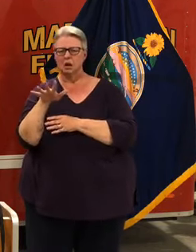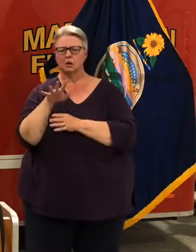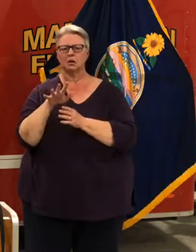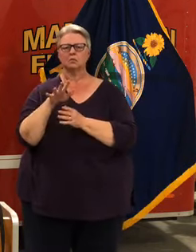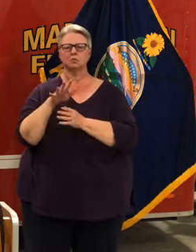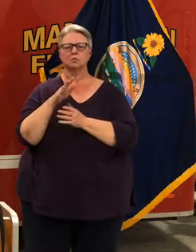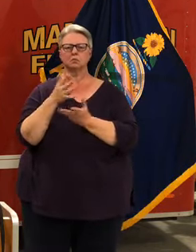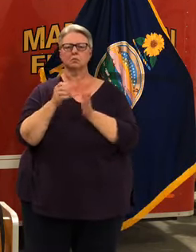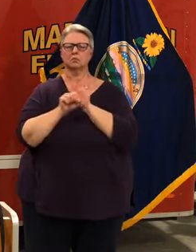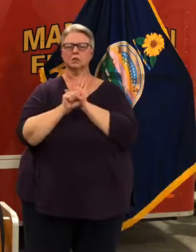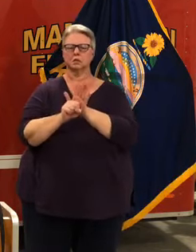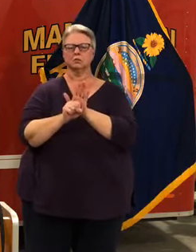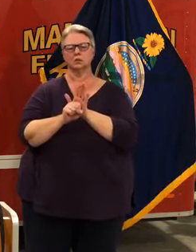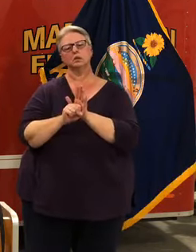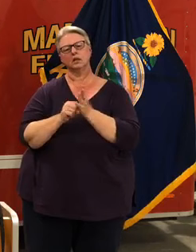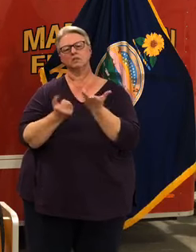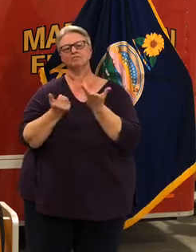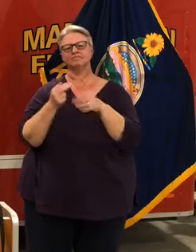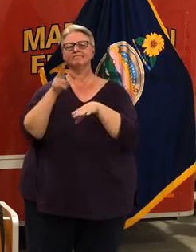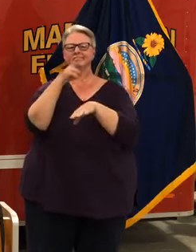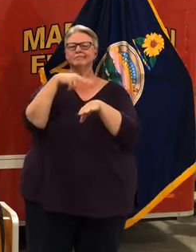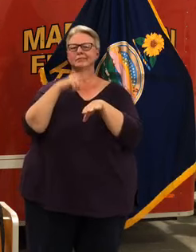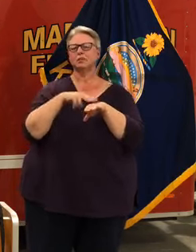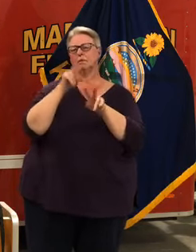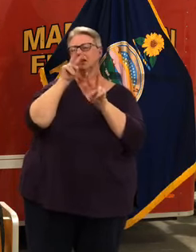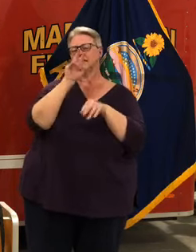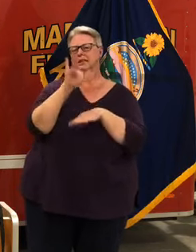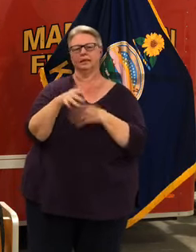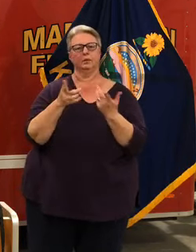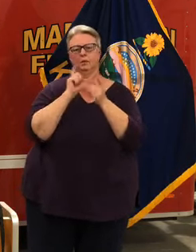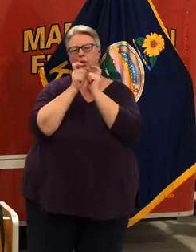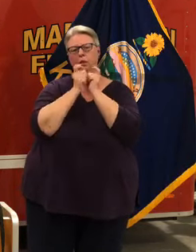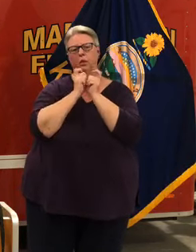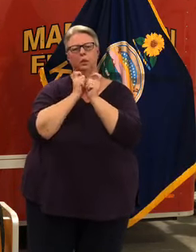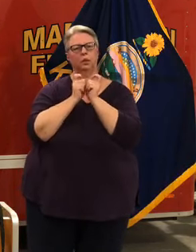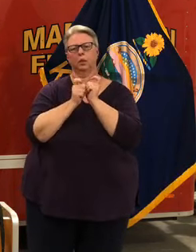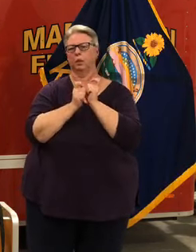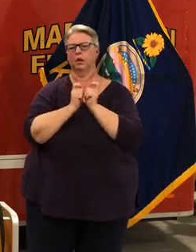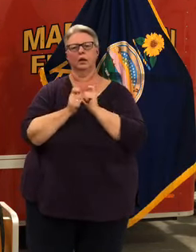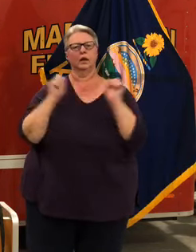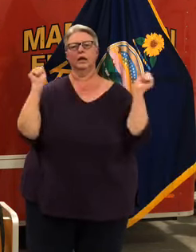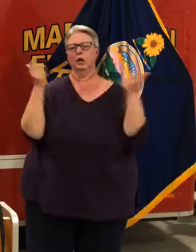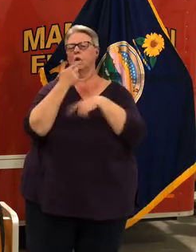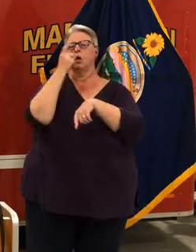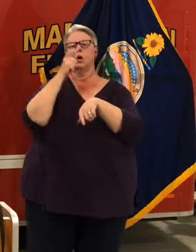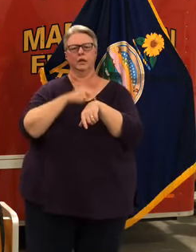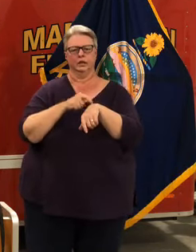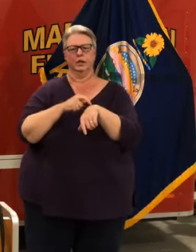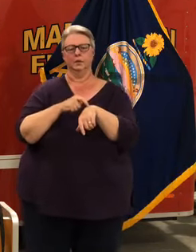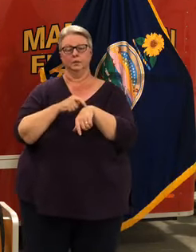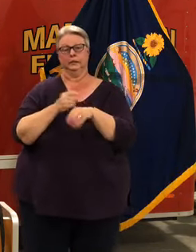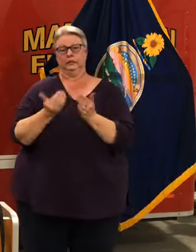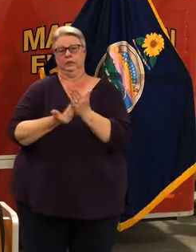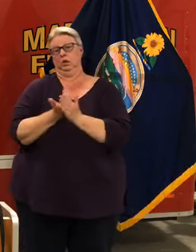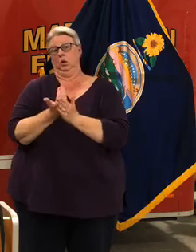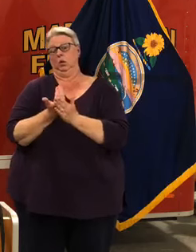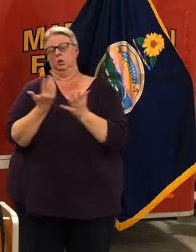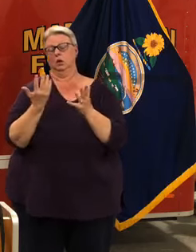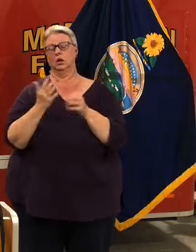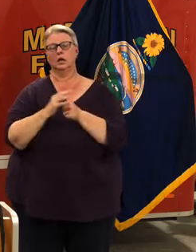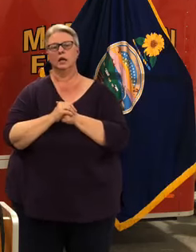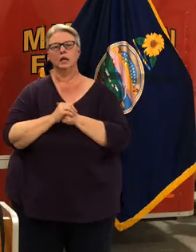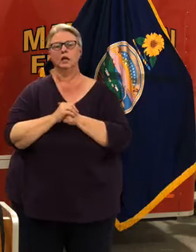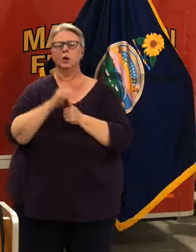case, which is what we're typically seeing. And again, data is changing all the time with this virus since it is a novel virus. One of the things I think